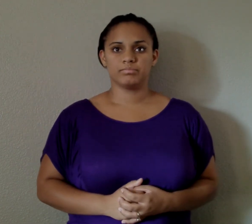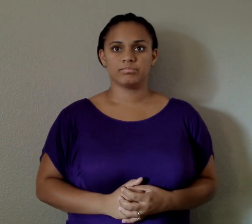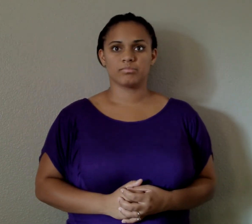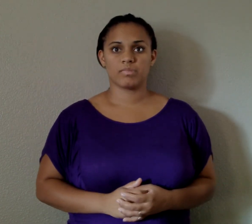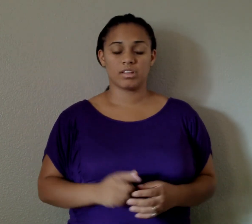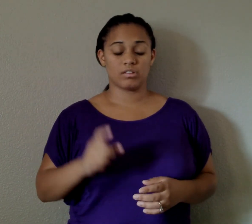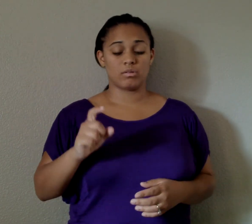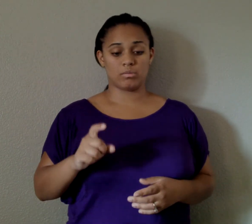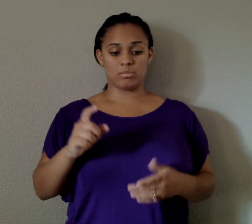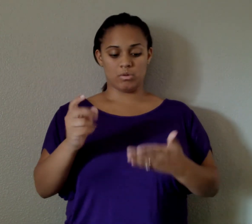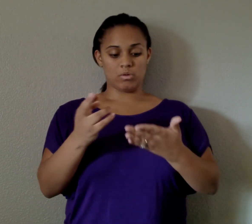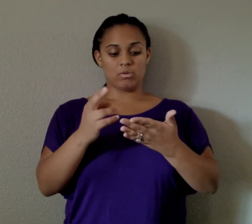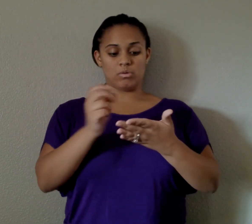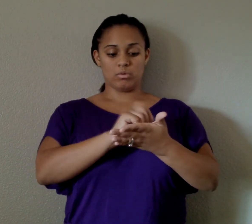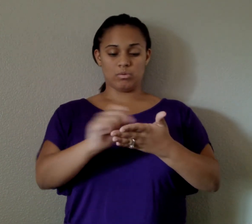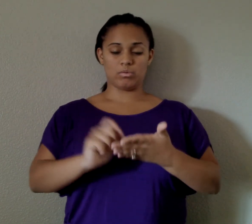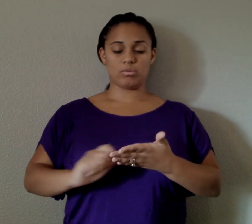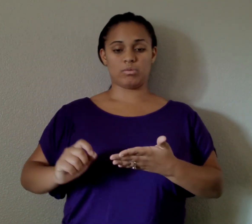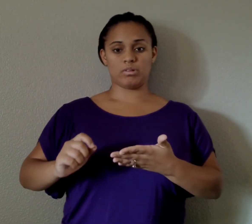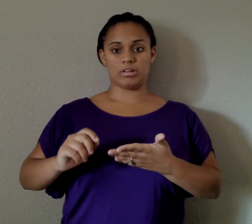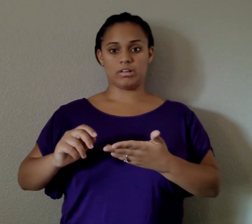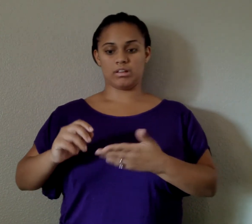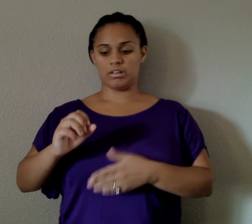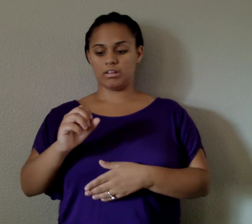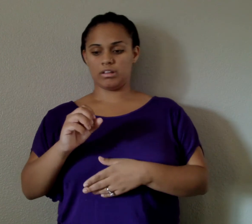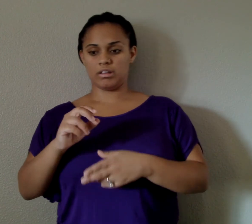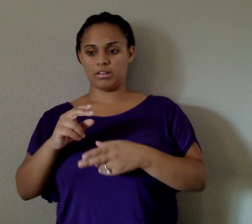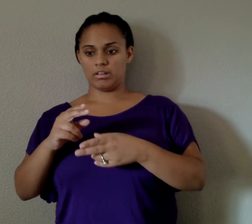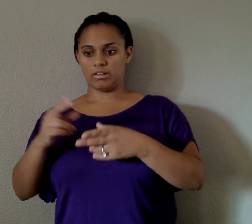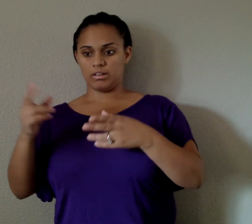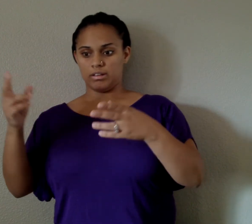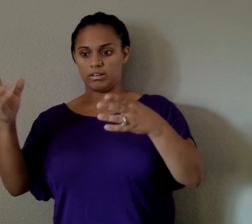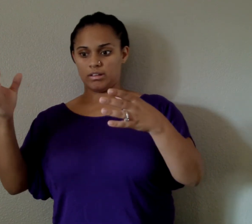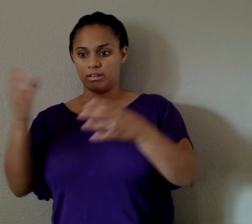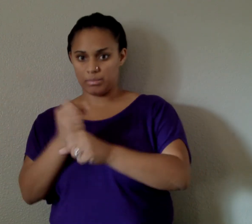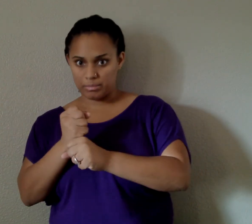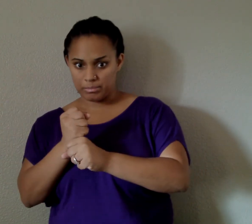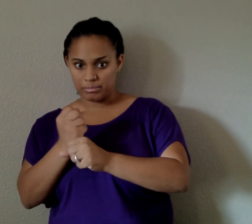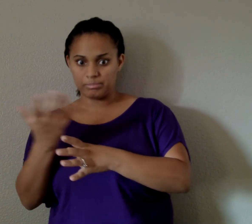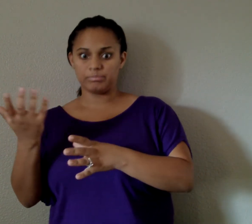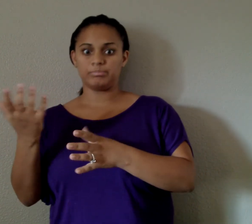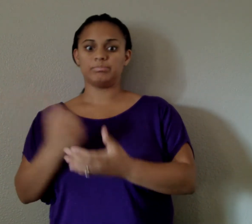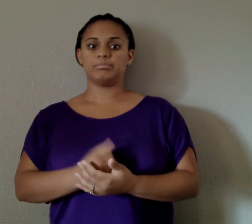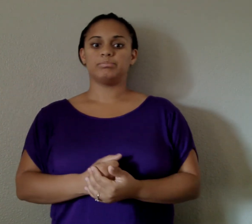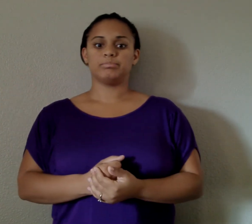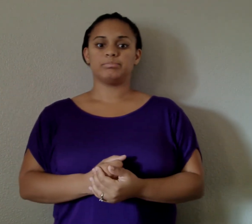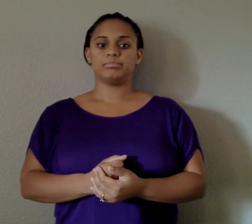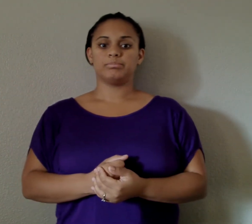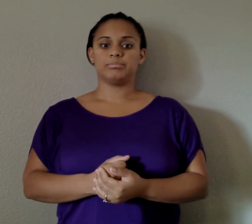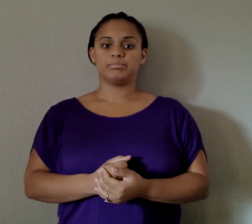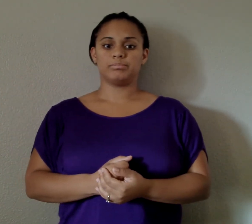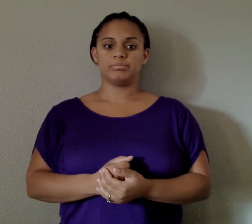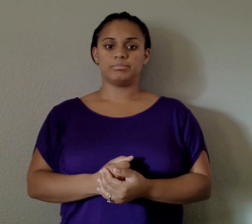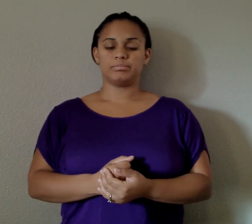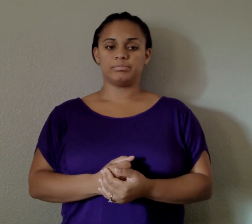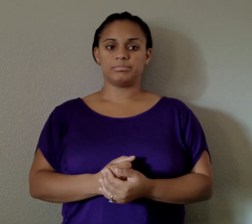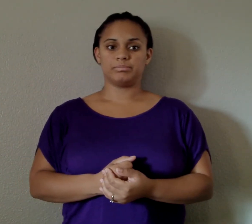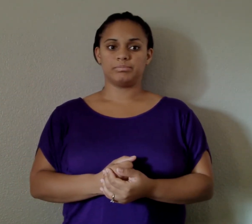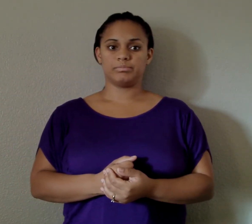articles. But what I encourage them to do is look for the issues in the article. So, for example, if you have 2 articles on